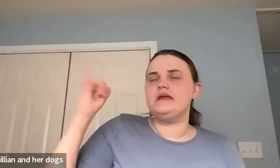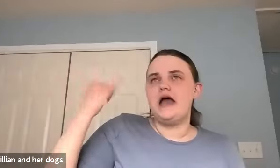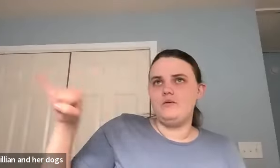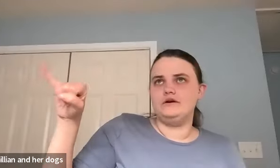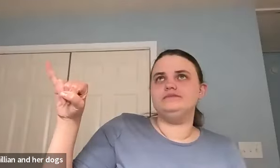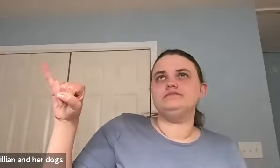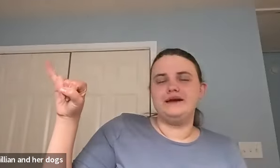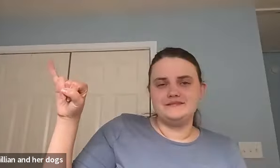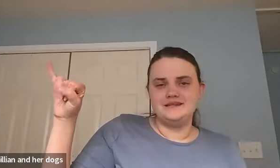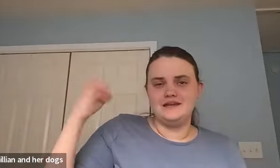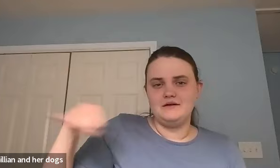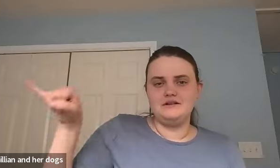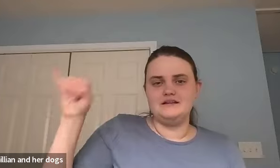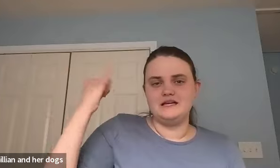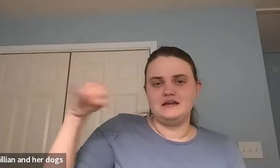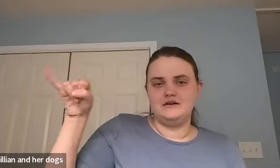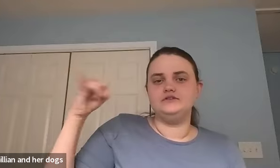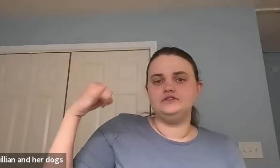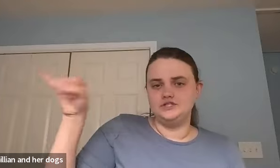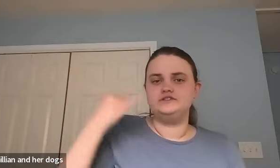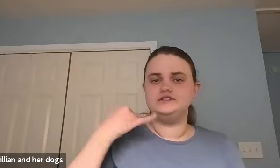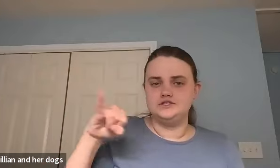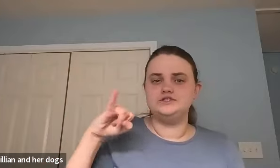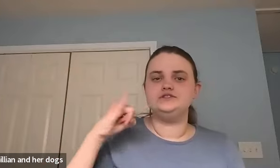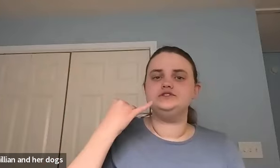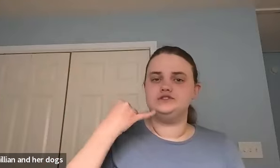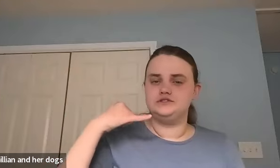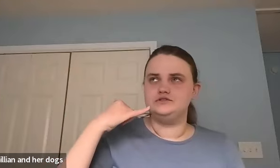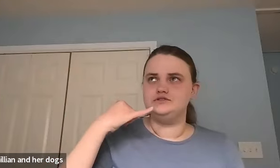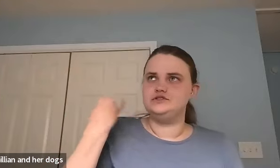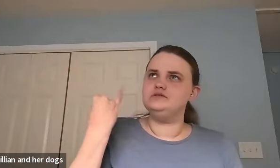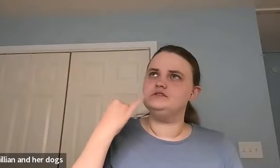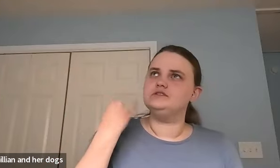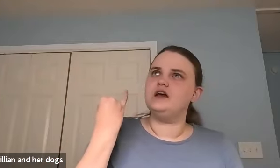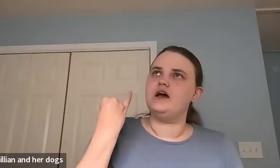be outward. My mistake. I realize that now. Juice. Juice? Yeah.